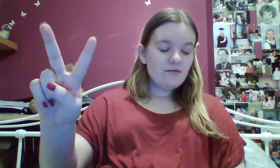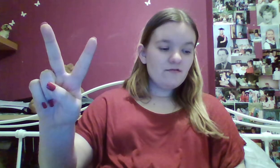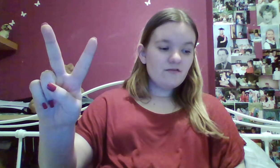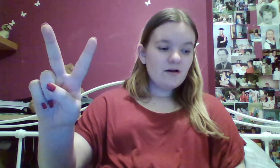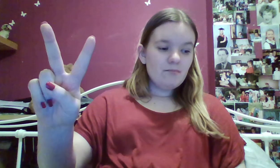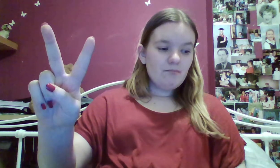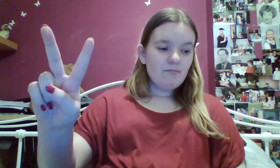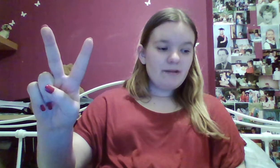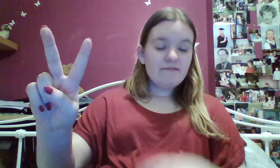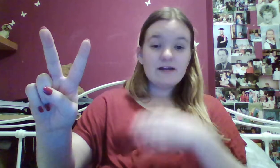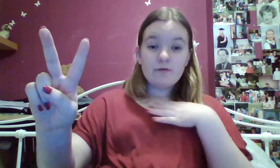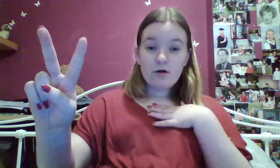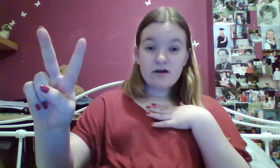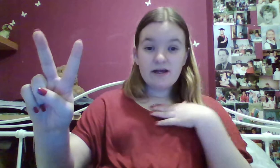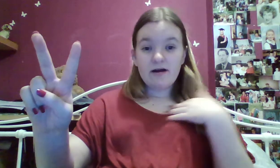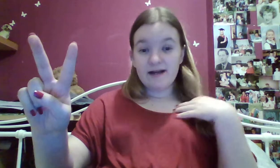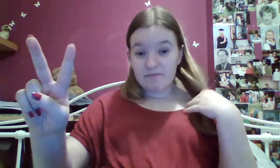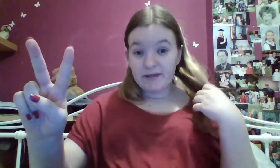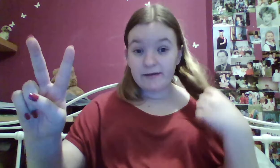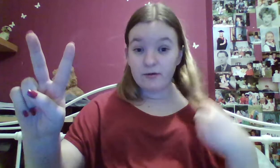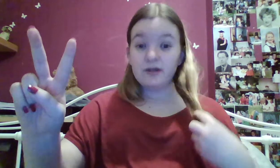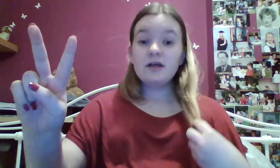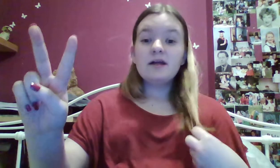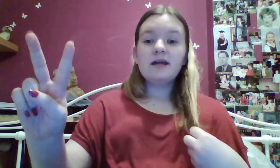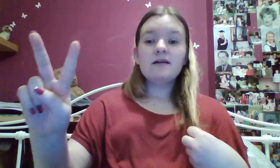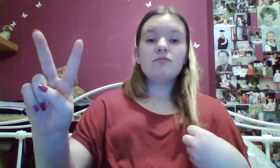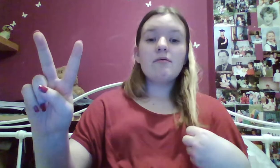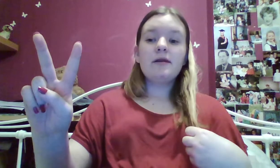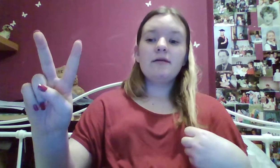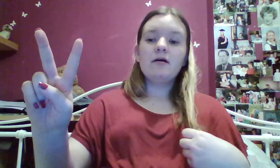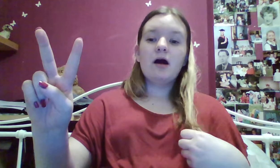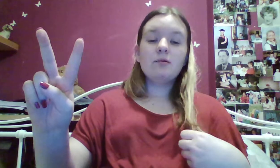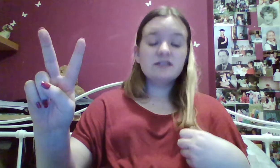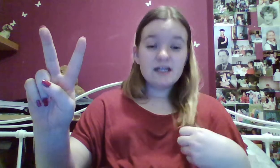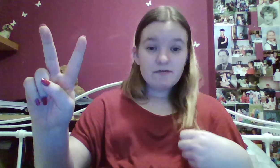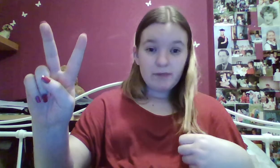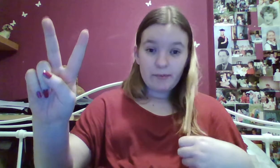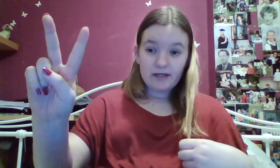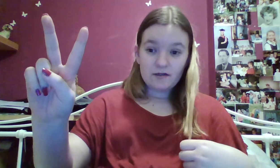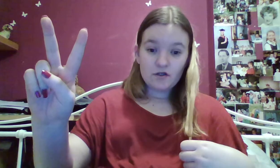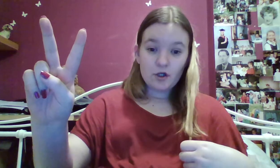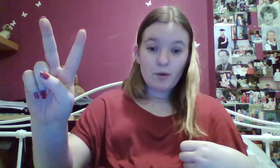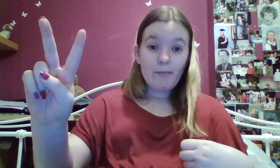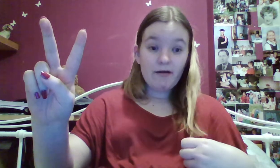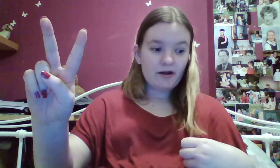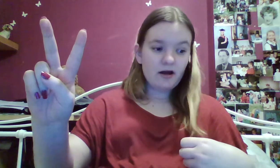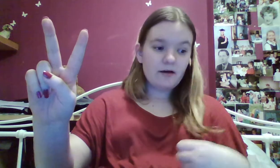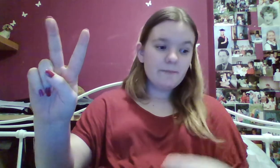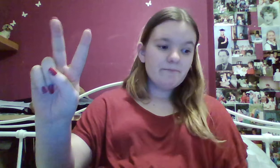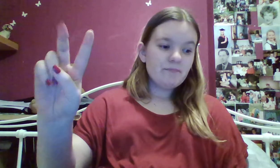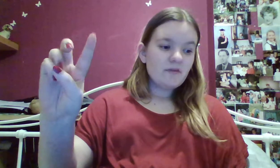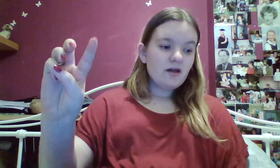12. My favourite holiday I have been on is when I was 7, we went to America.